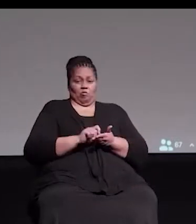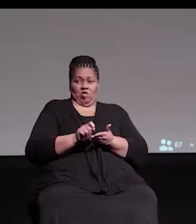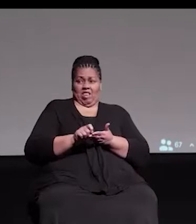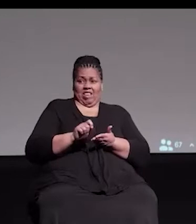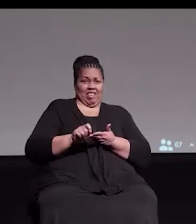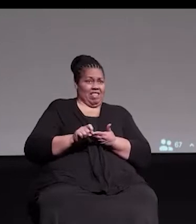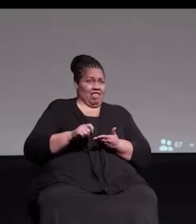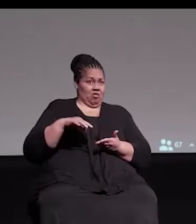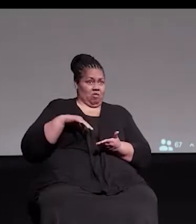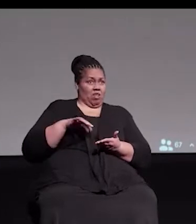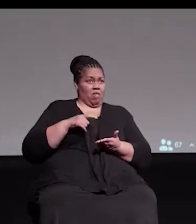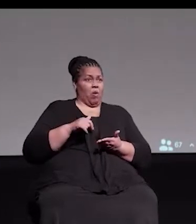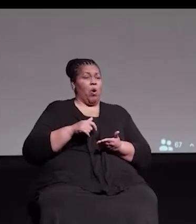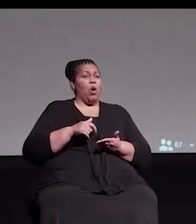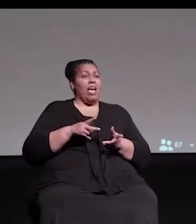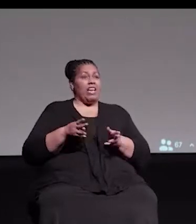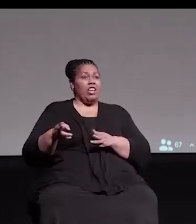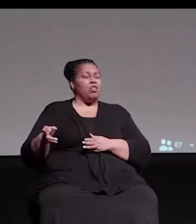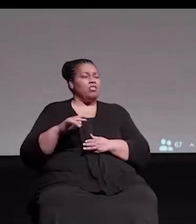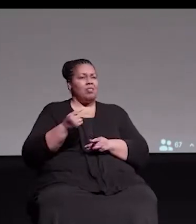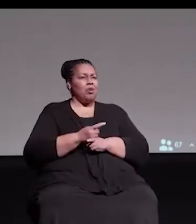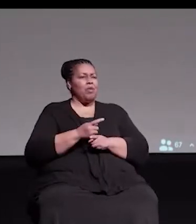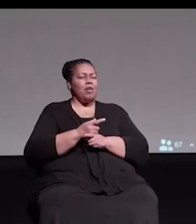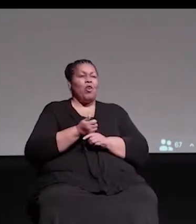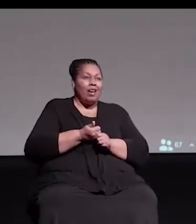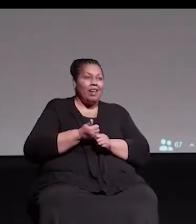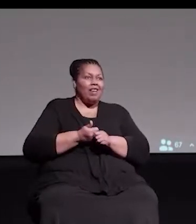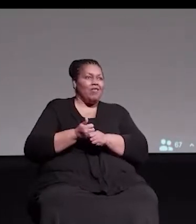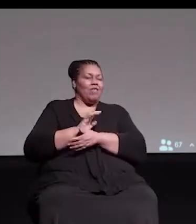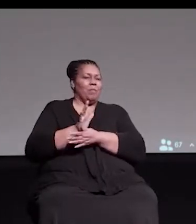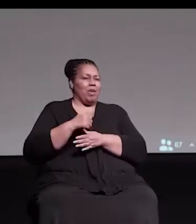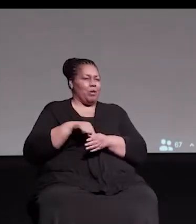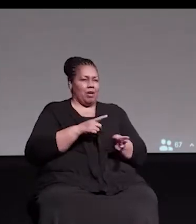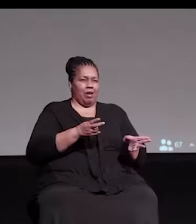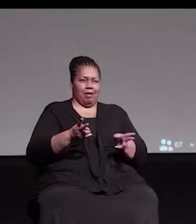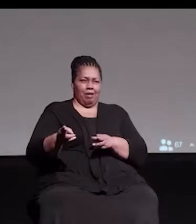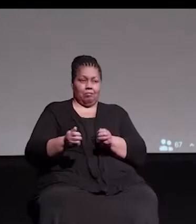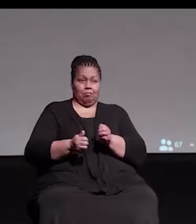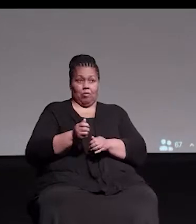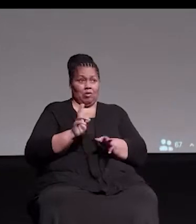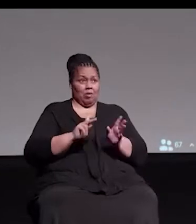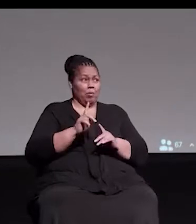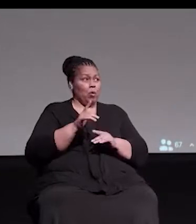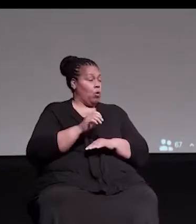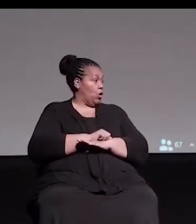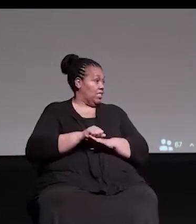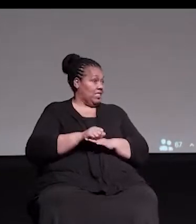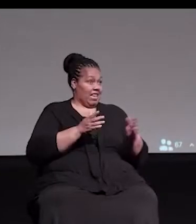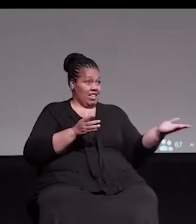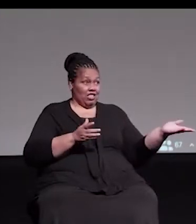an editor is necessarily appropriate for every film that we're editing. I think that the majority of the people on stage here